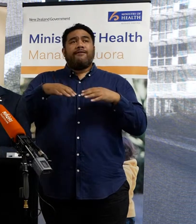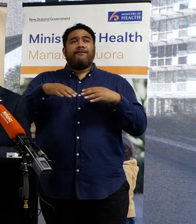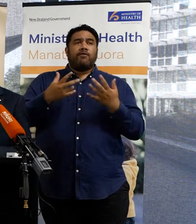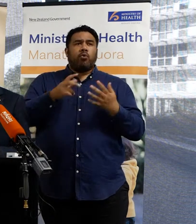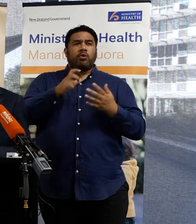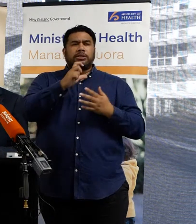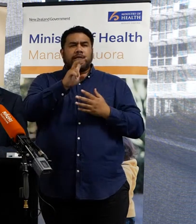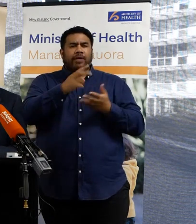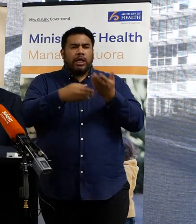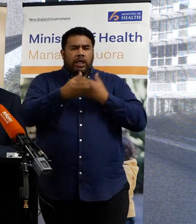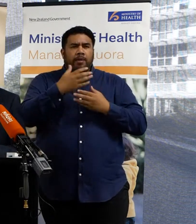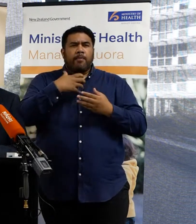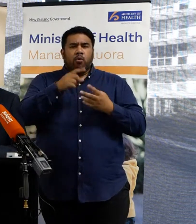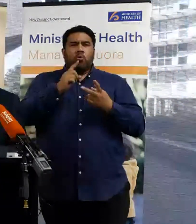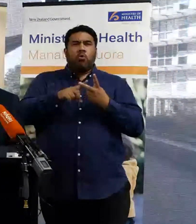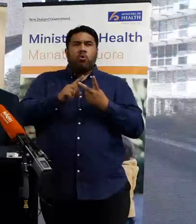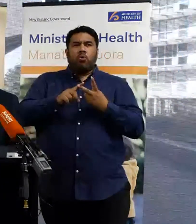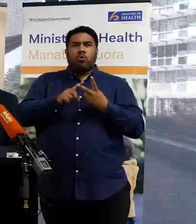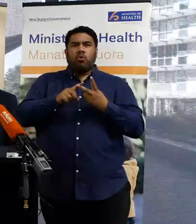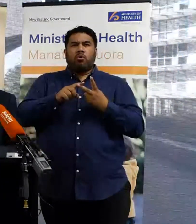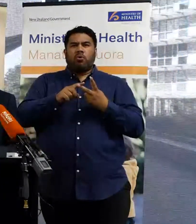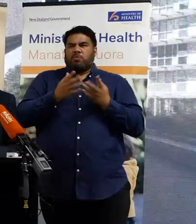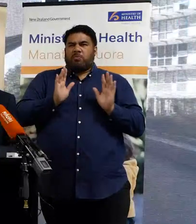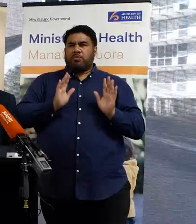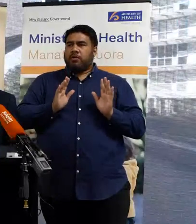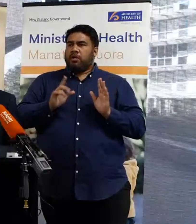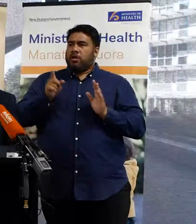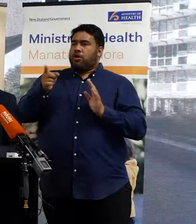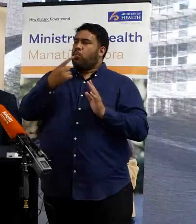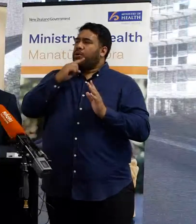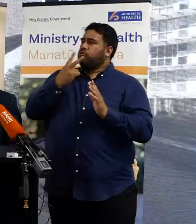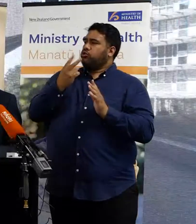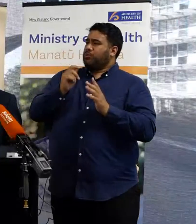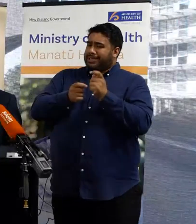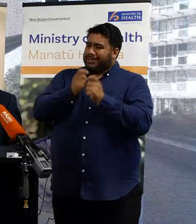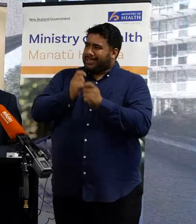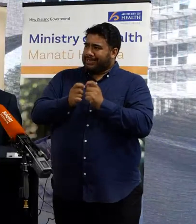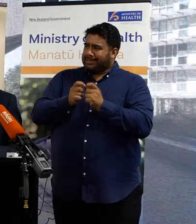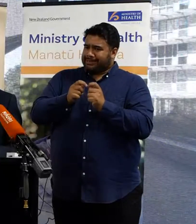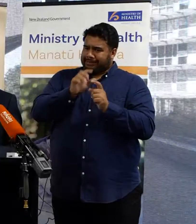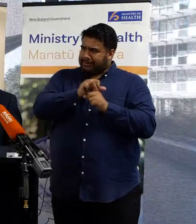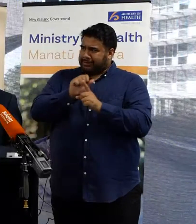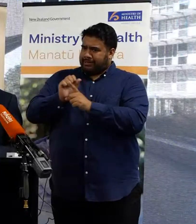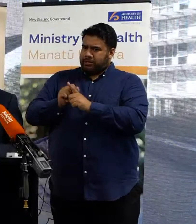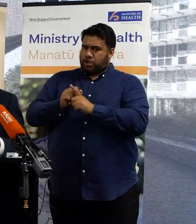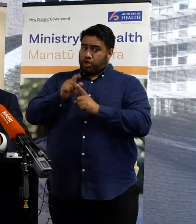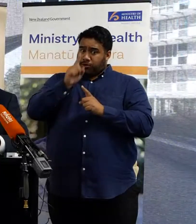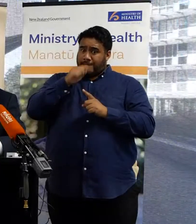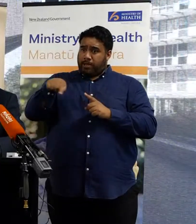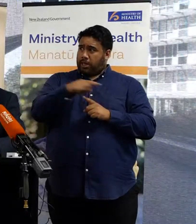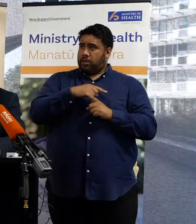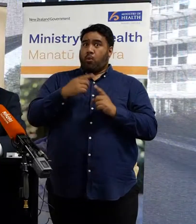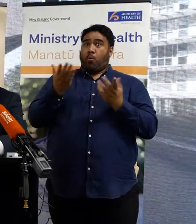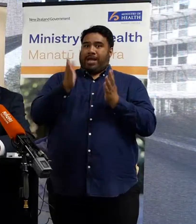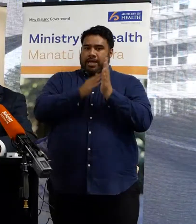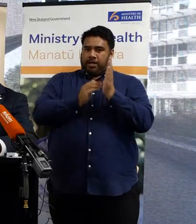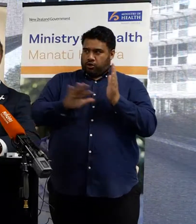about. And the 120 tests, what's happened to them and where are they in the